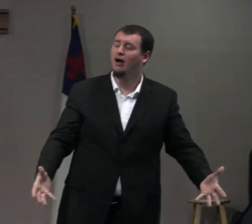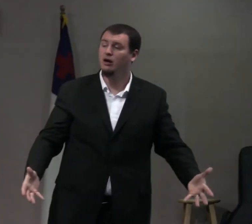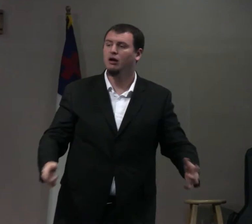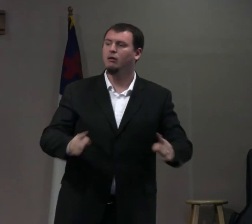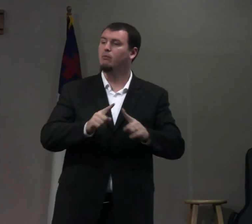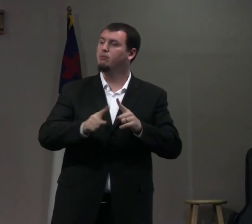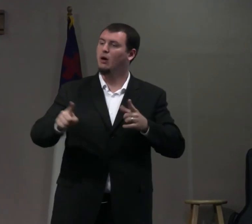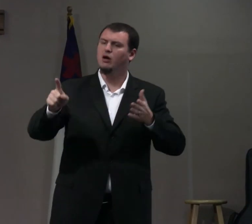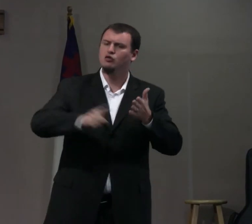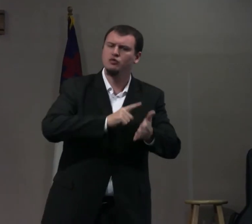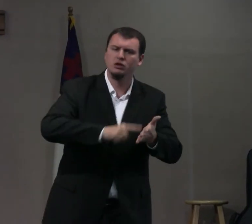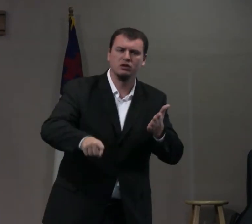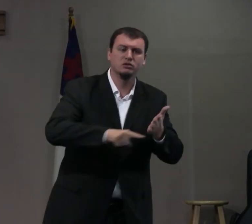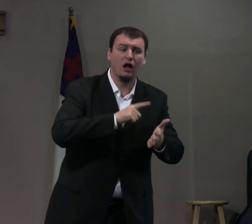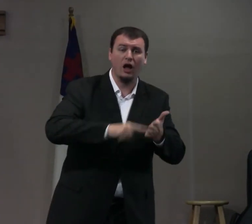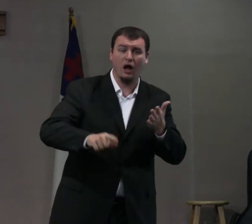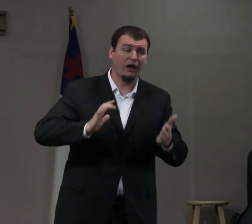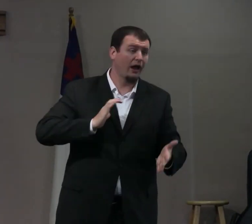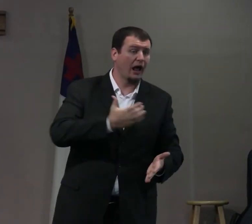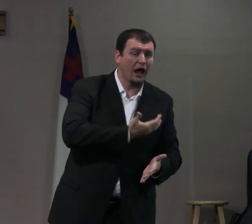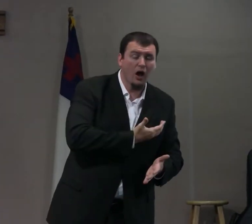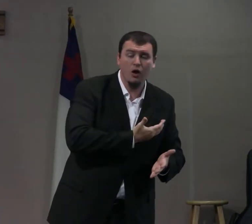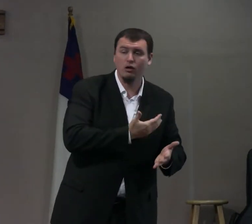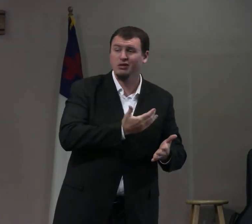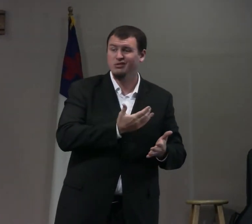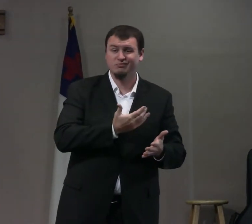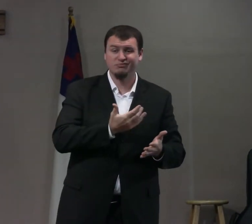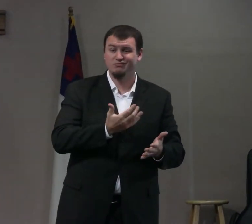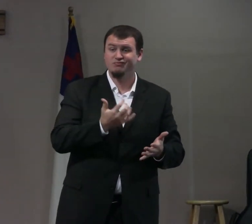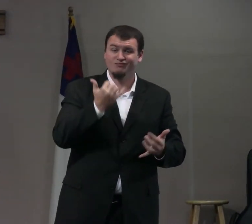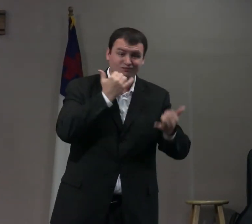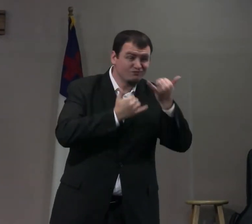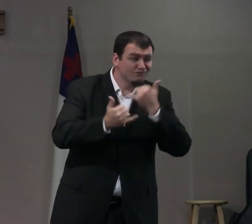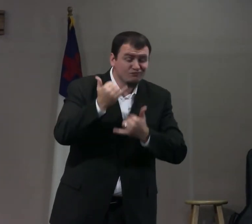and well, that's good. That's fine. But as far as